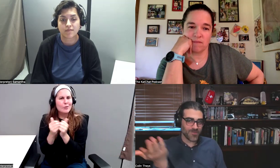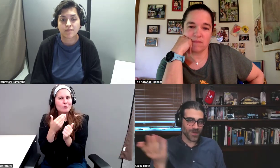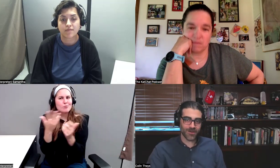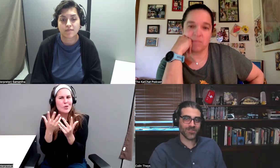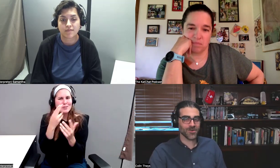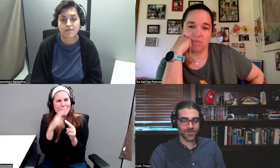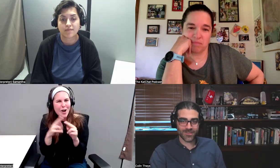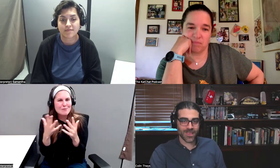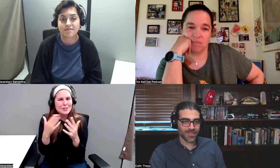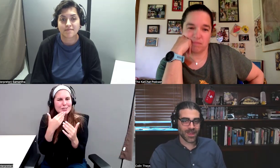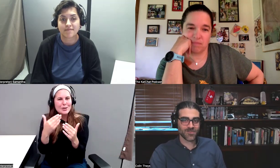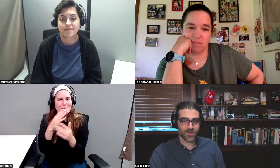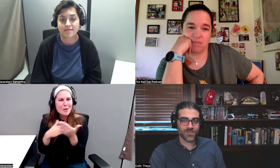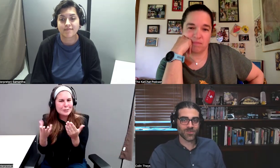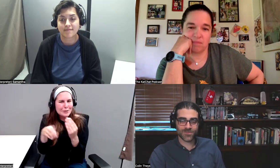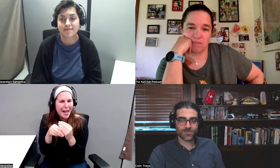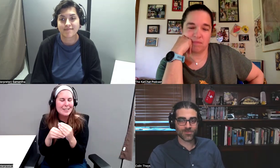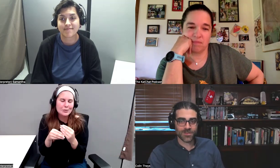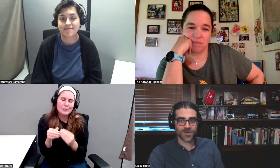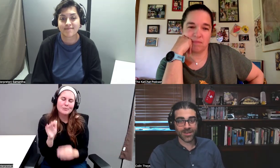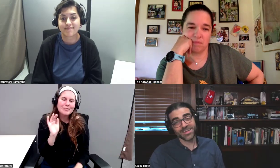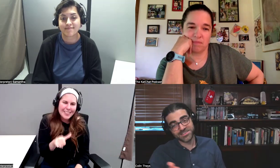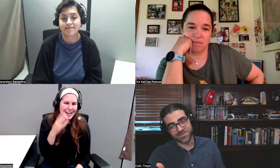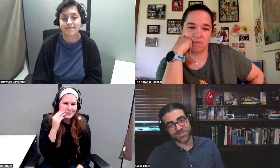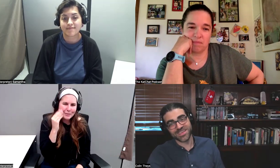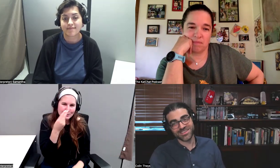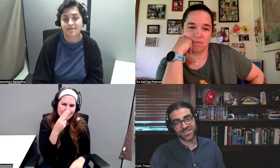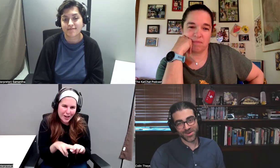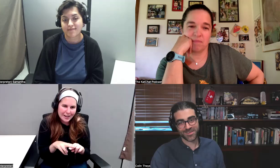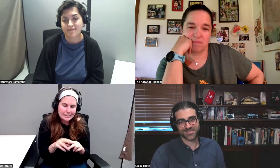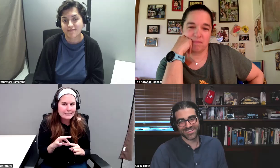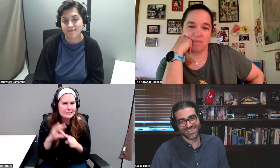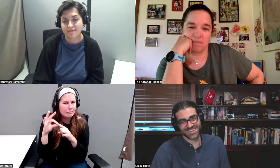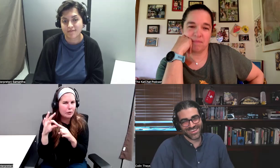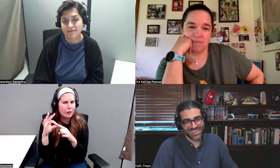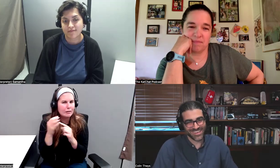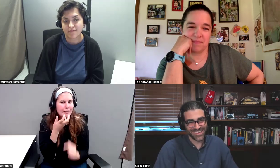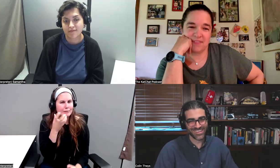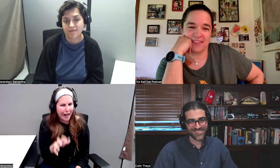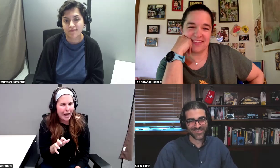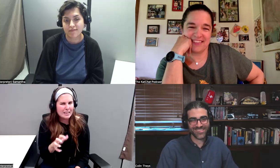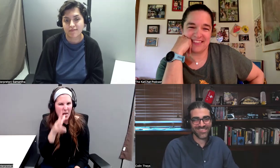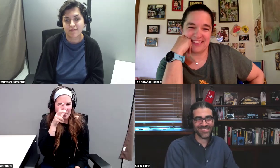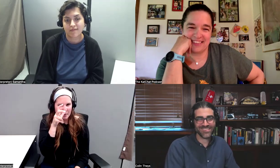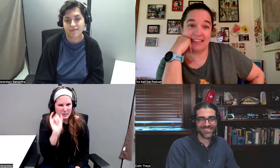making the movie better. And so that experience was really fun, except for the heat and the bugs.